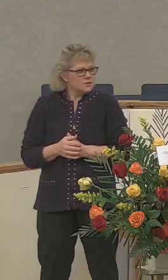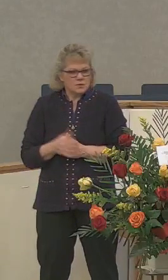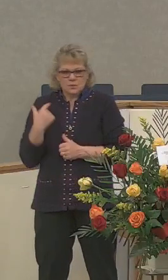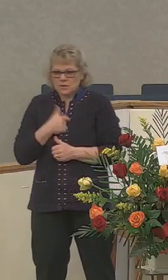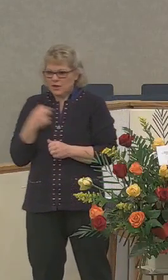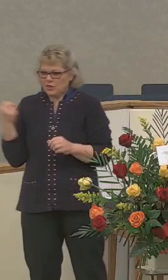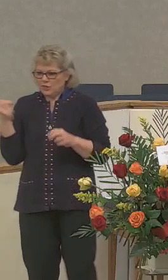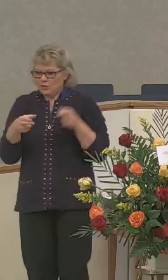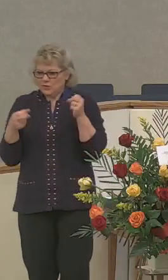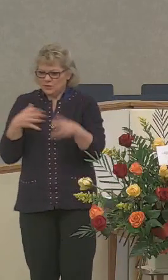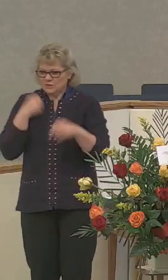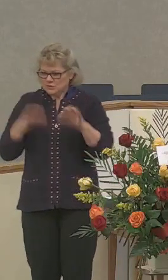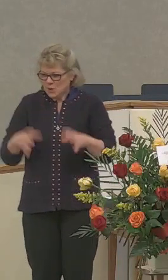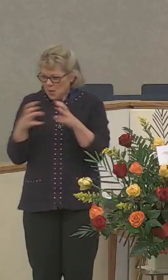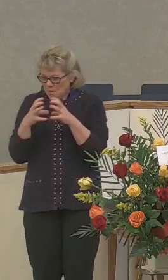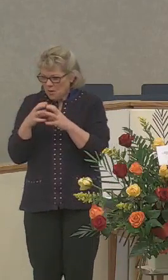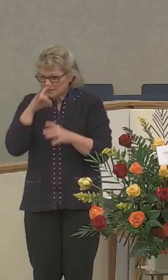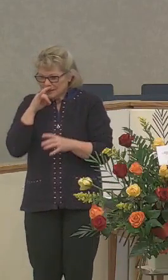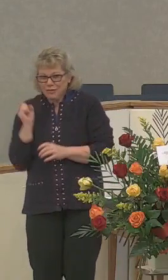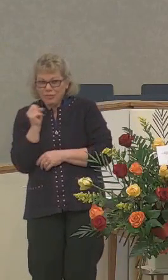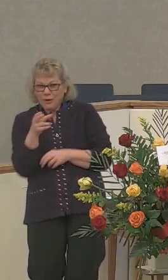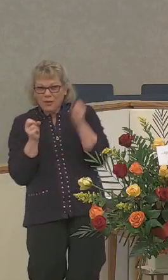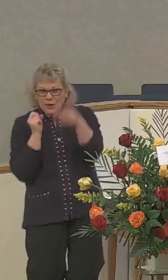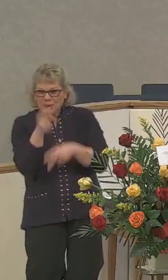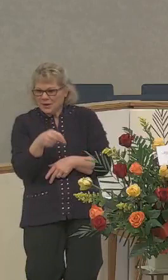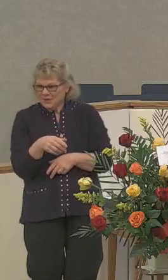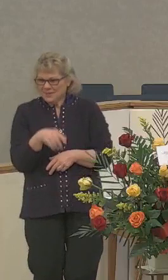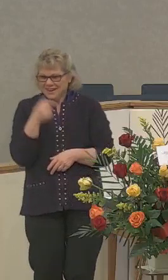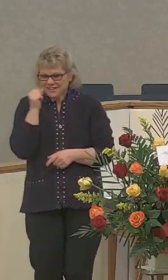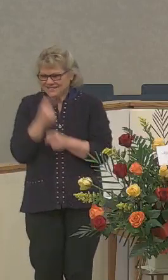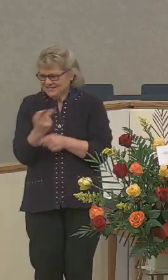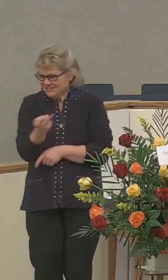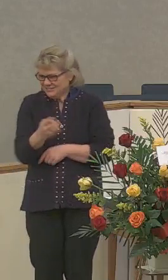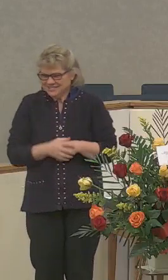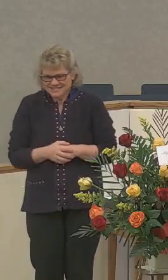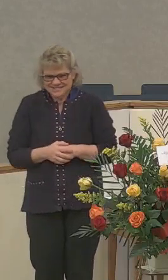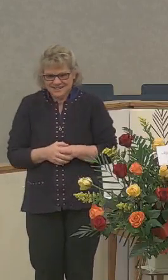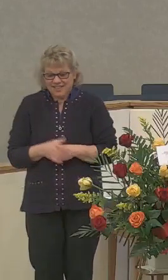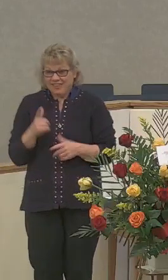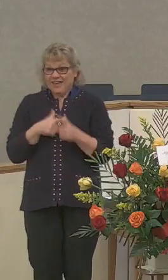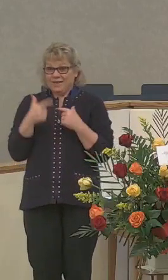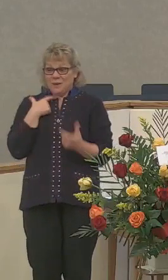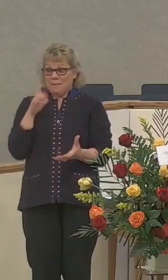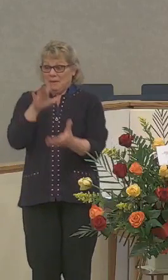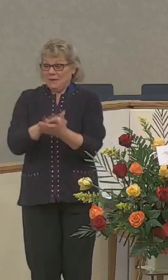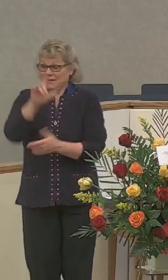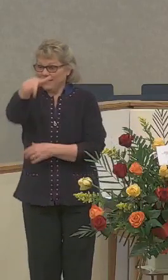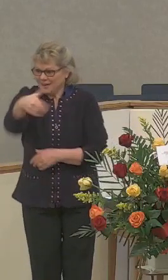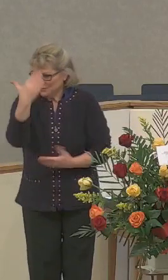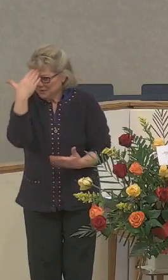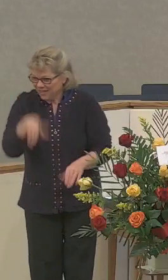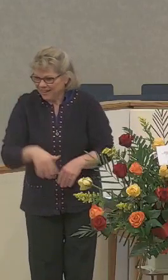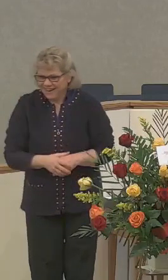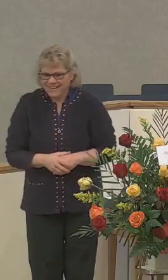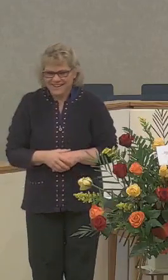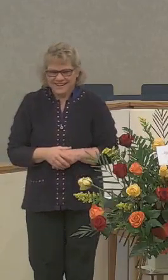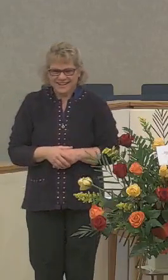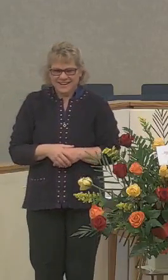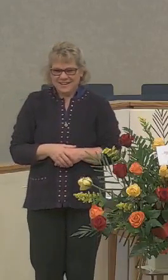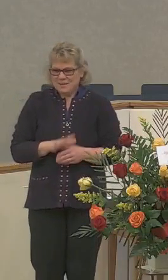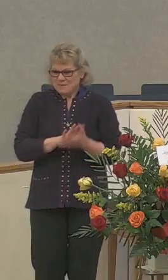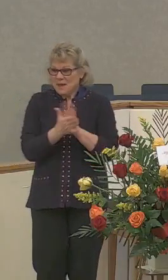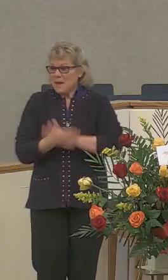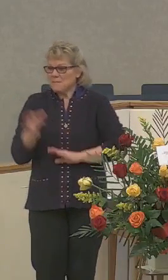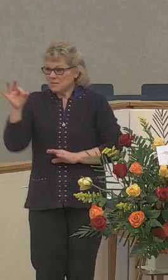snowballs at these two girls when they were little kids going to school. Who would have known we would have married them? And then both became preachers,